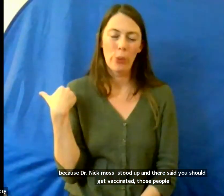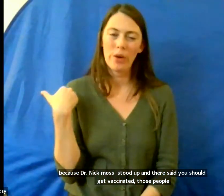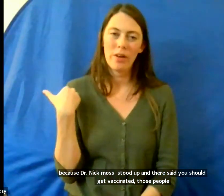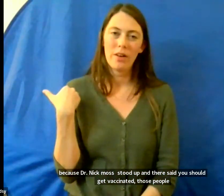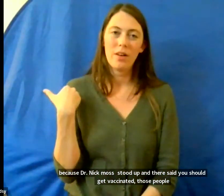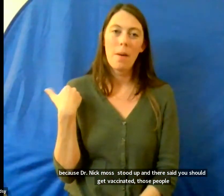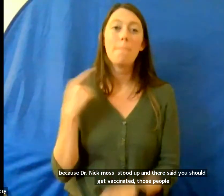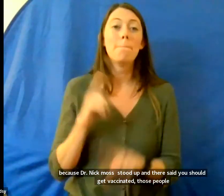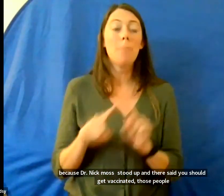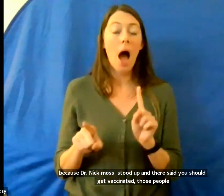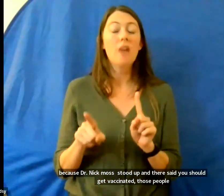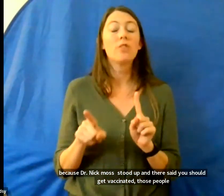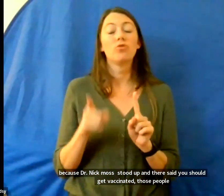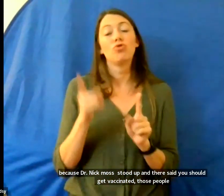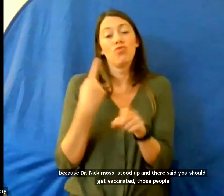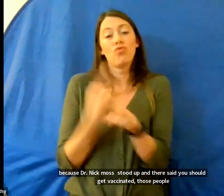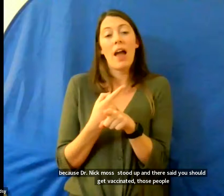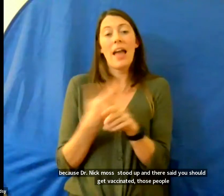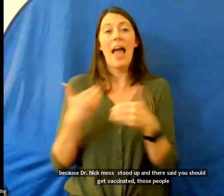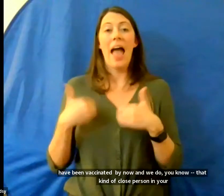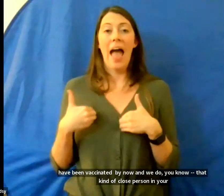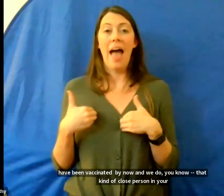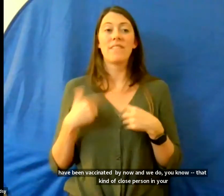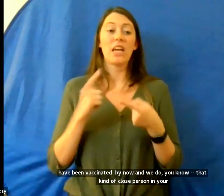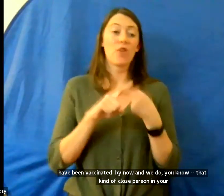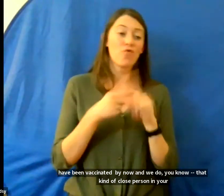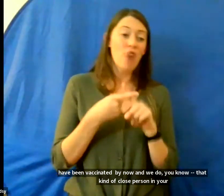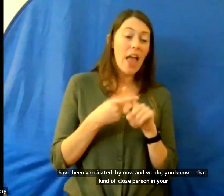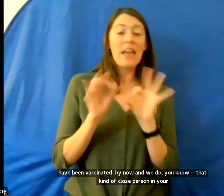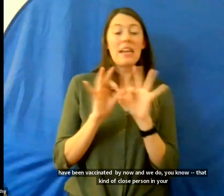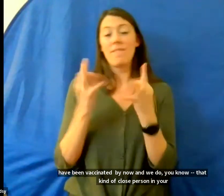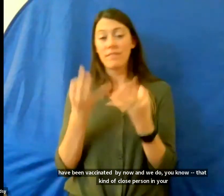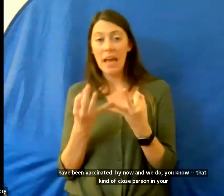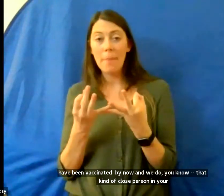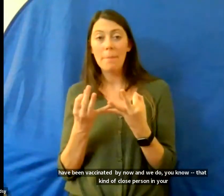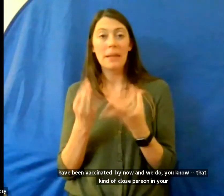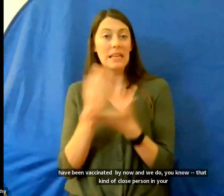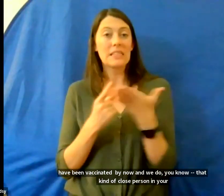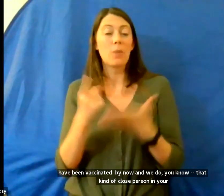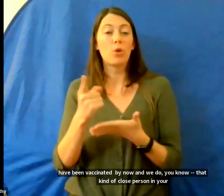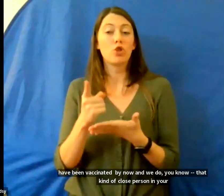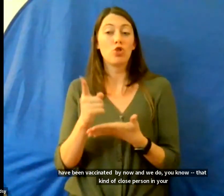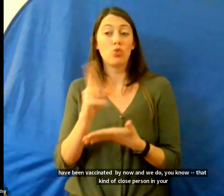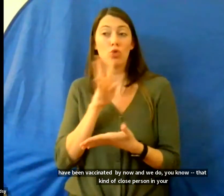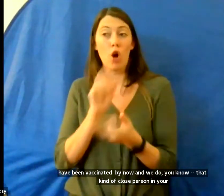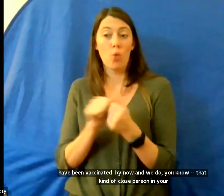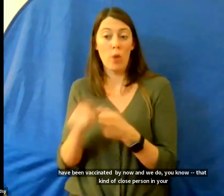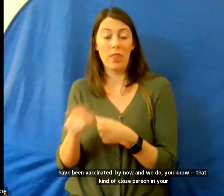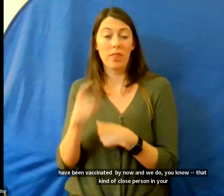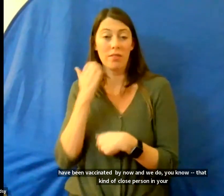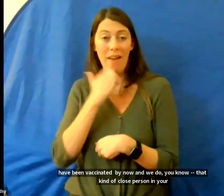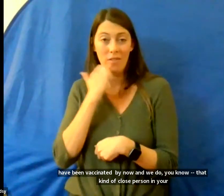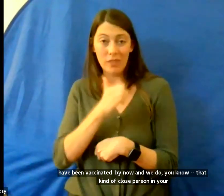in your life, that counts for a lot. And maybe during Omicron, we'll see more people who have that firsthand